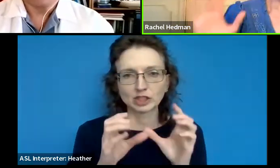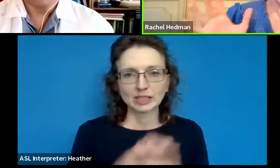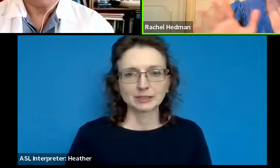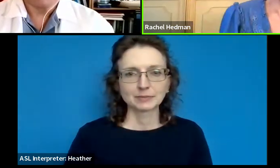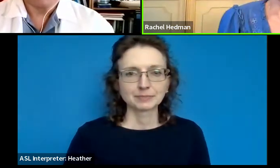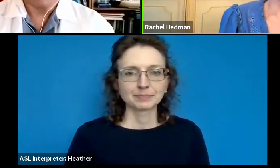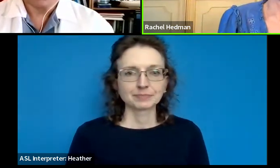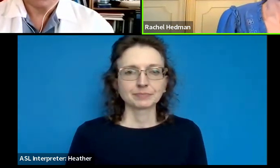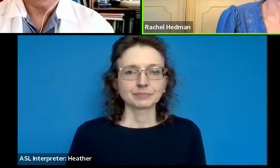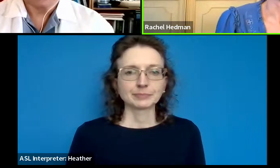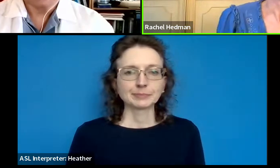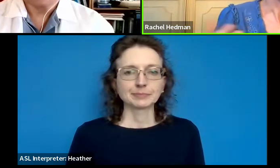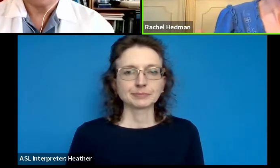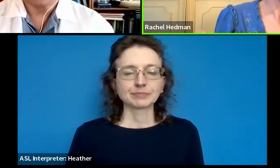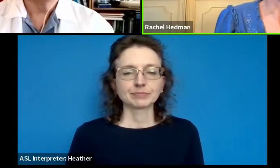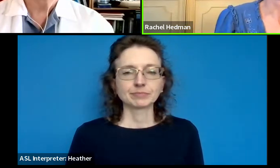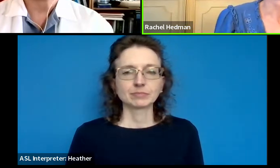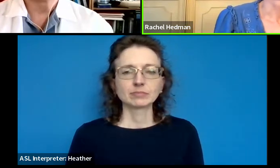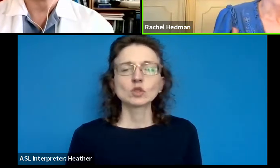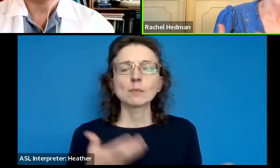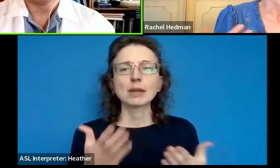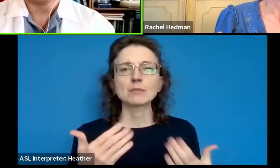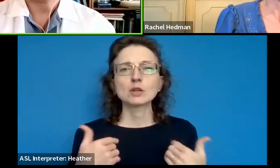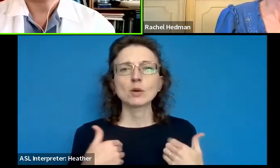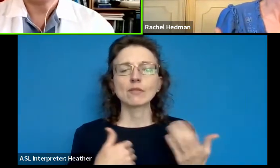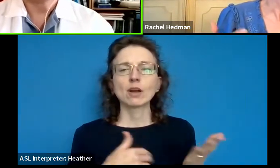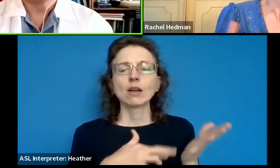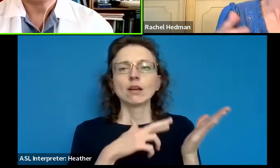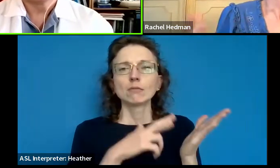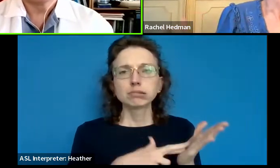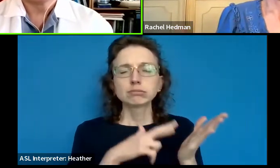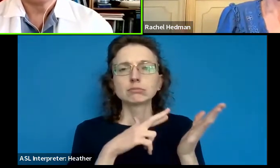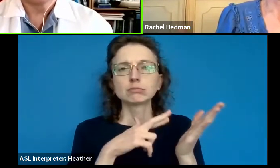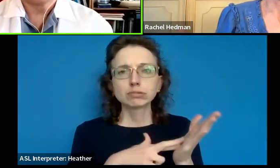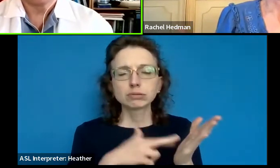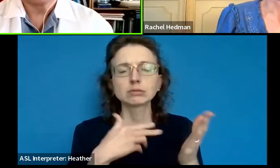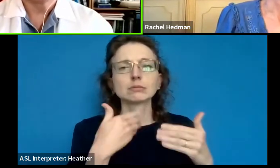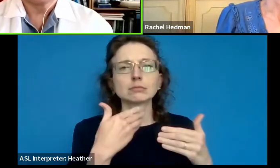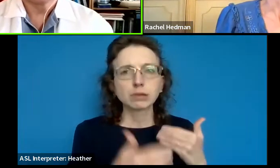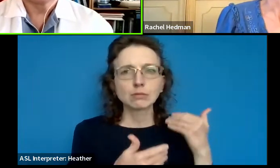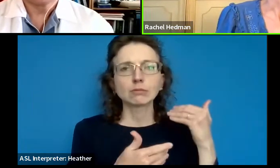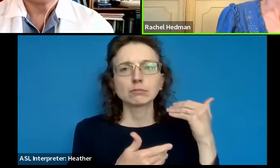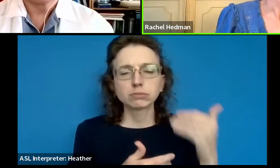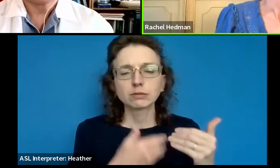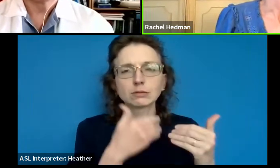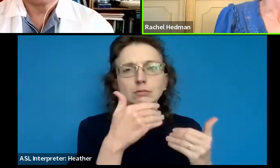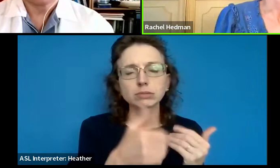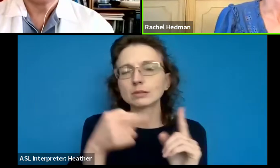So perhaps there is a cadence, rhythm, signature words,